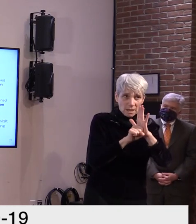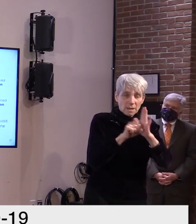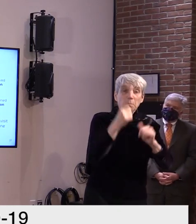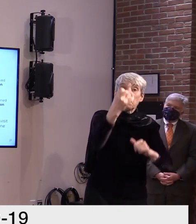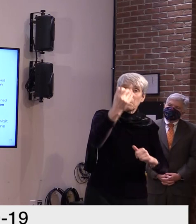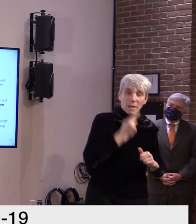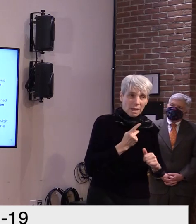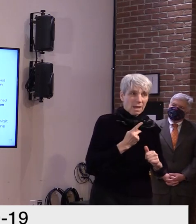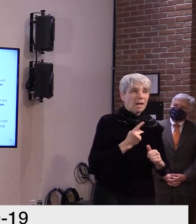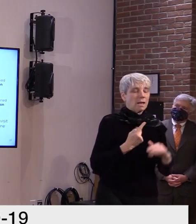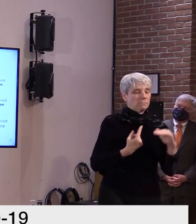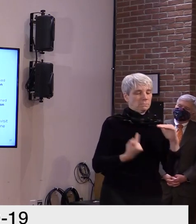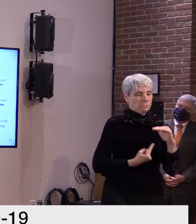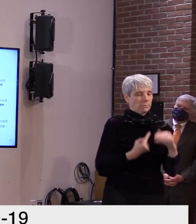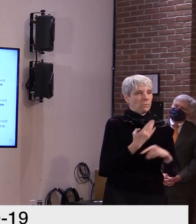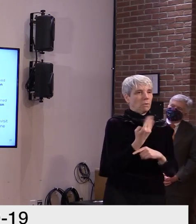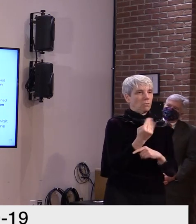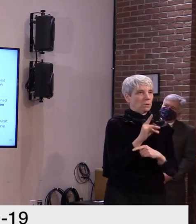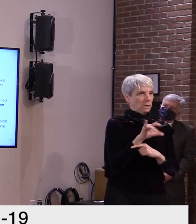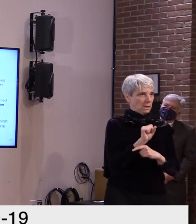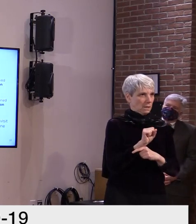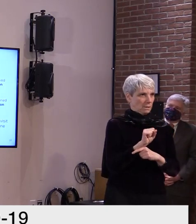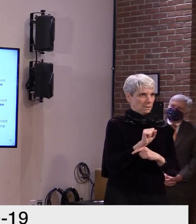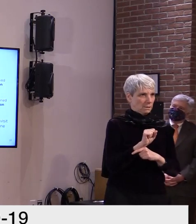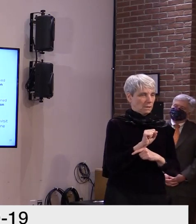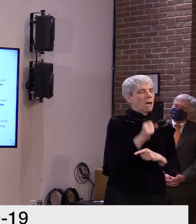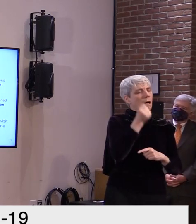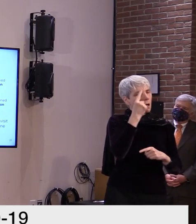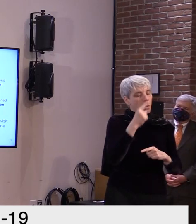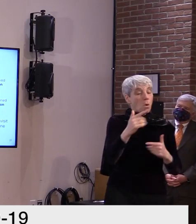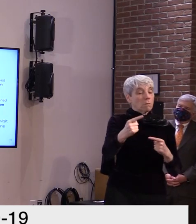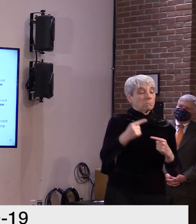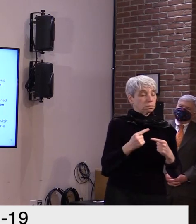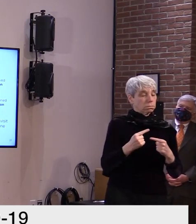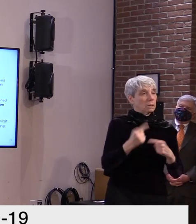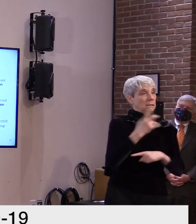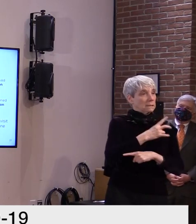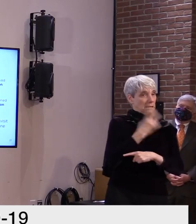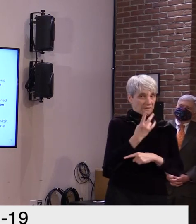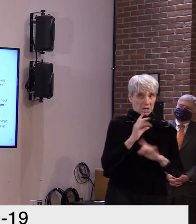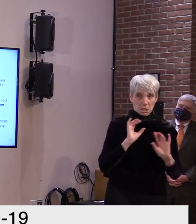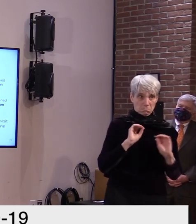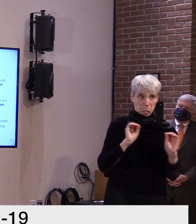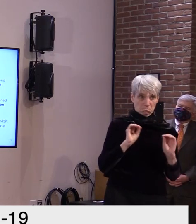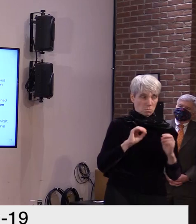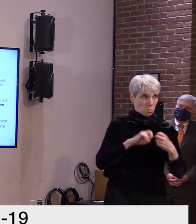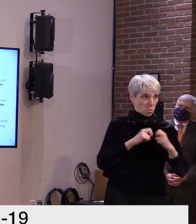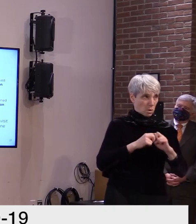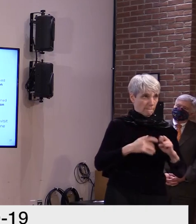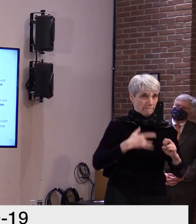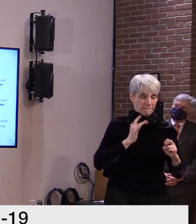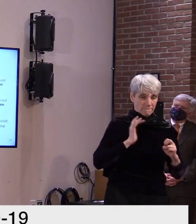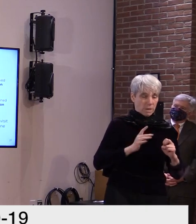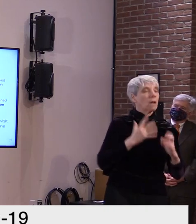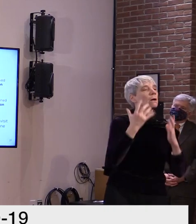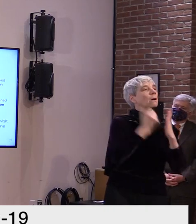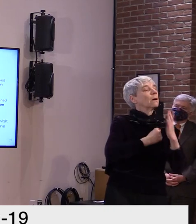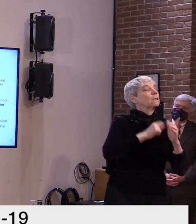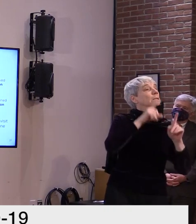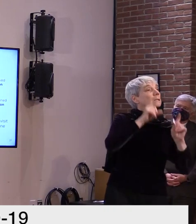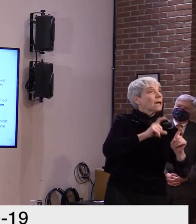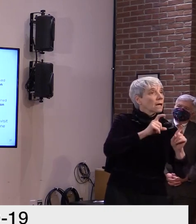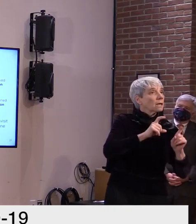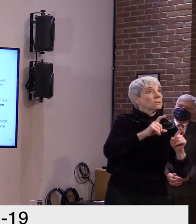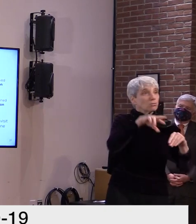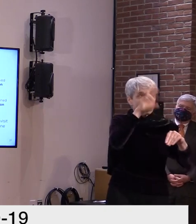can also get a negative test after 7 days and quarantine early if you have no symptoms. And end your